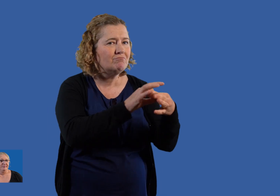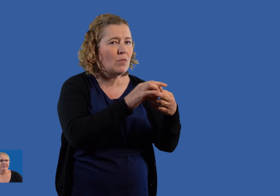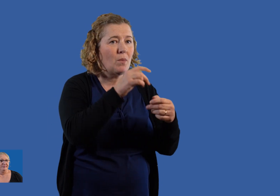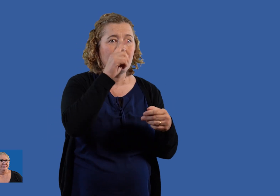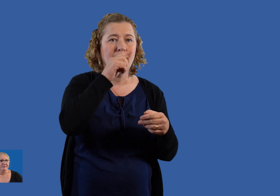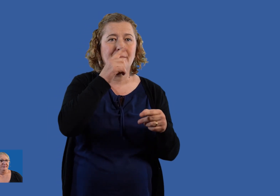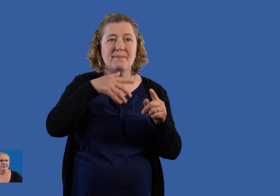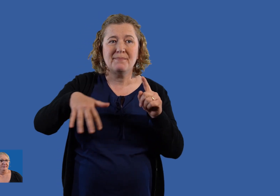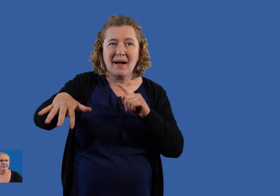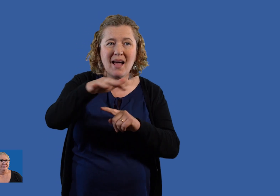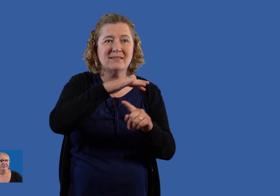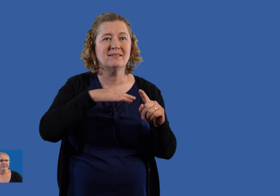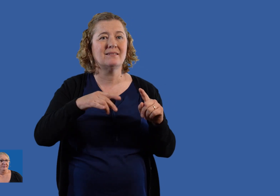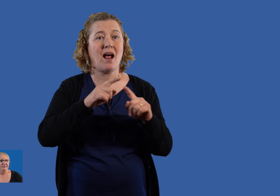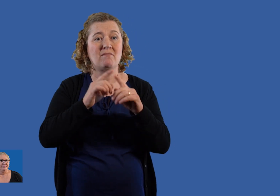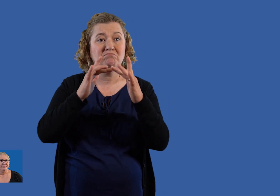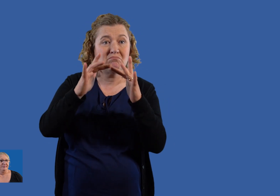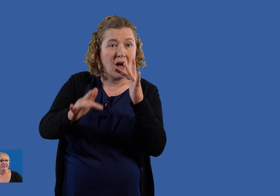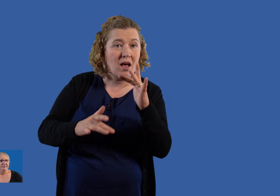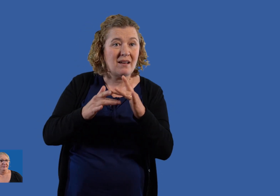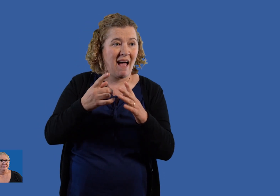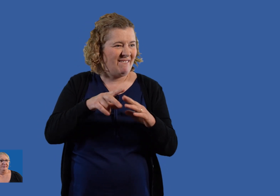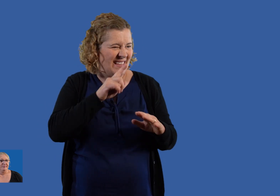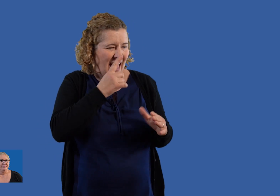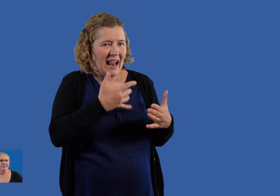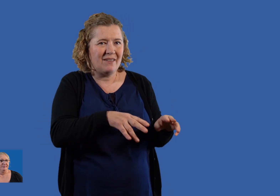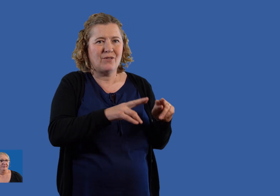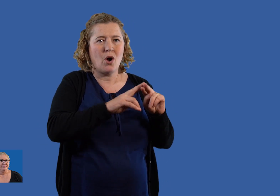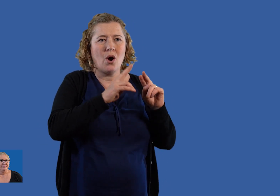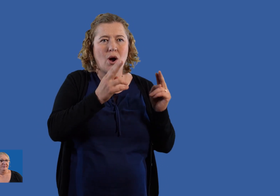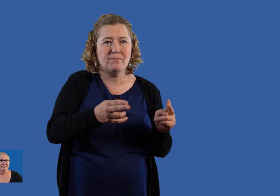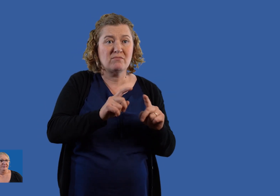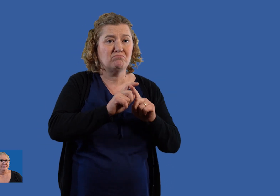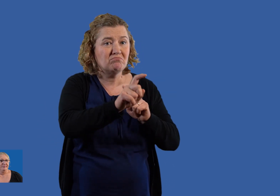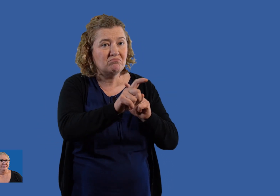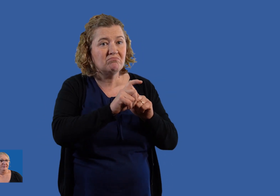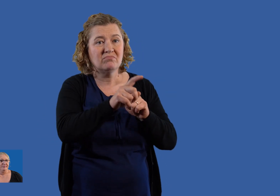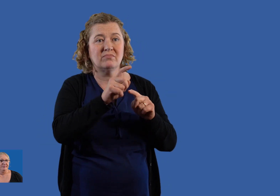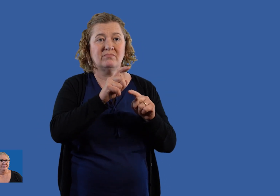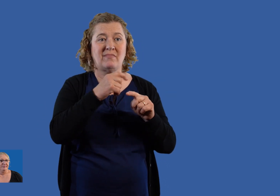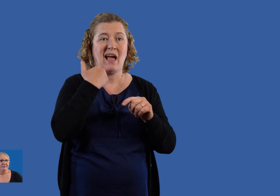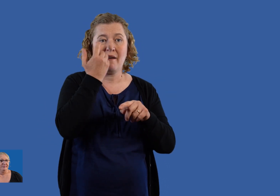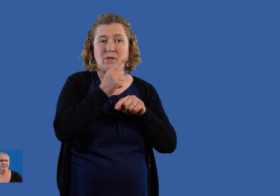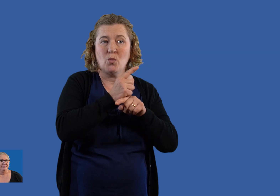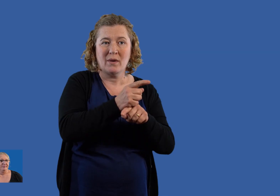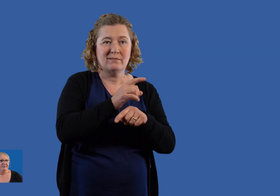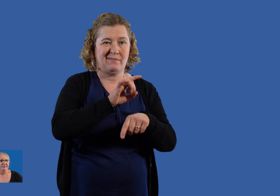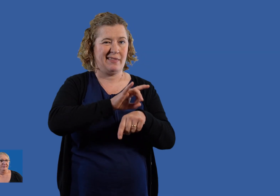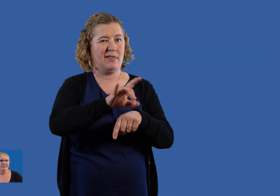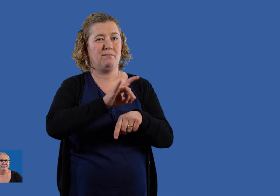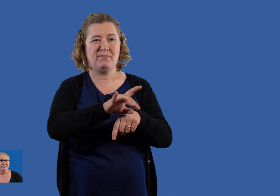and places, and maybe use online therapies if they can't get out, attend weekly therapy sessions, that sort of